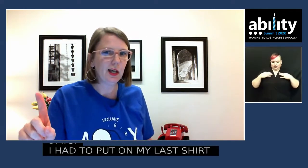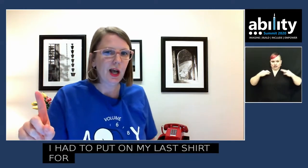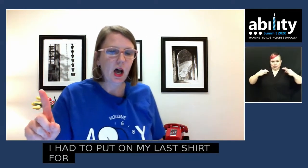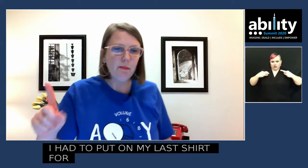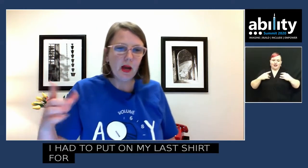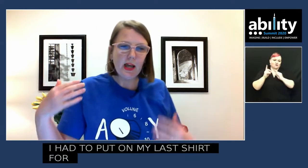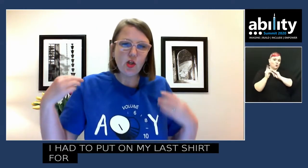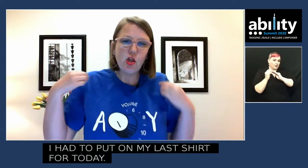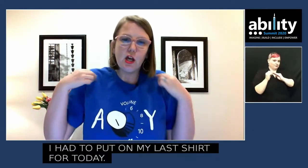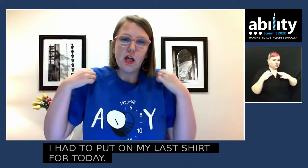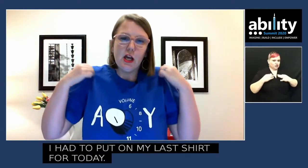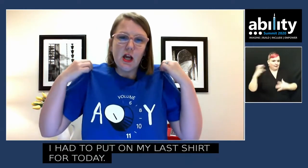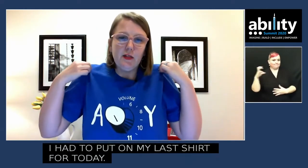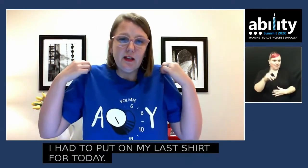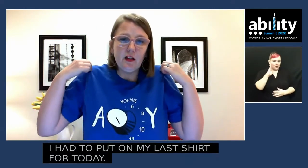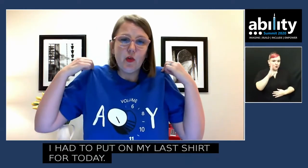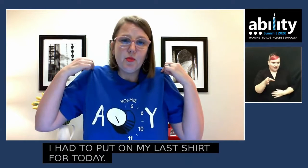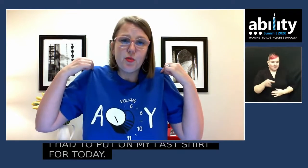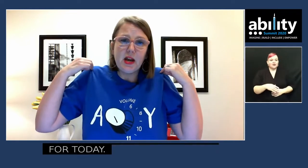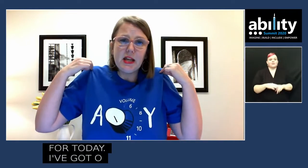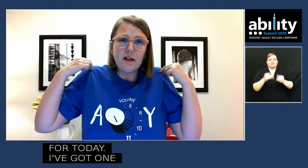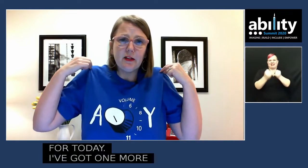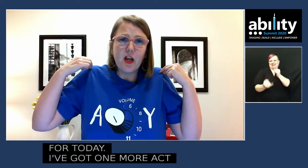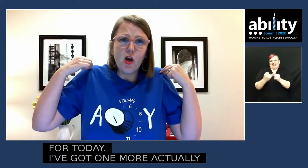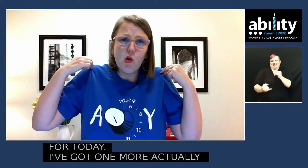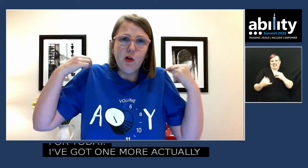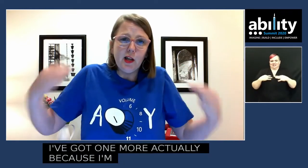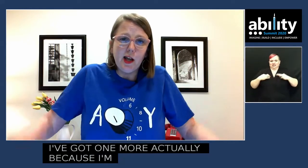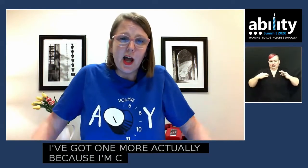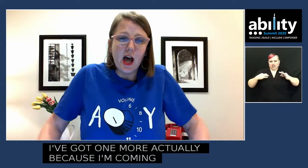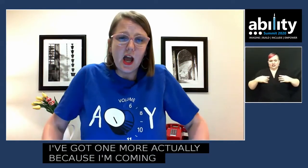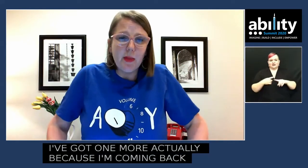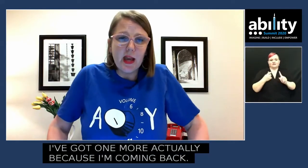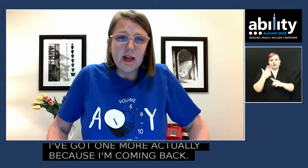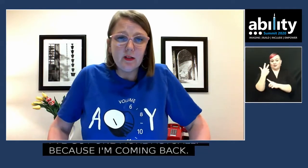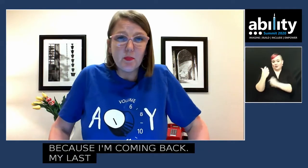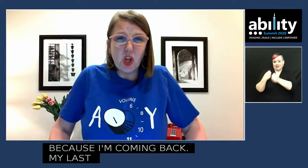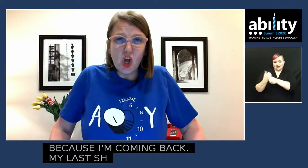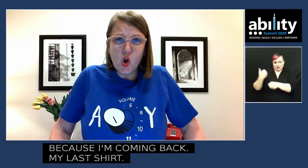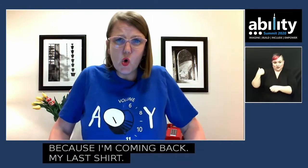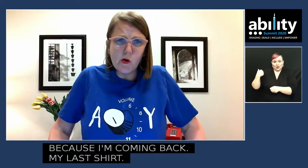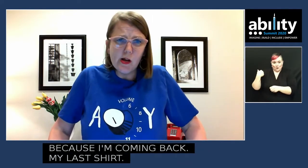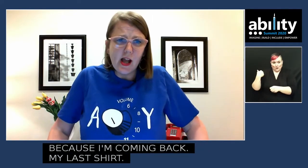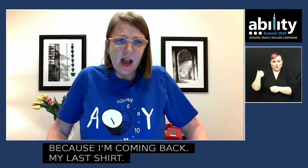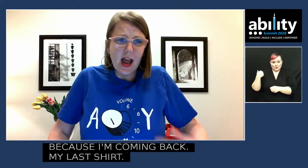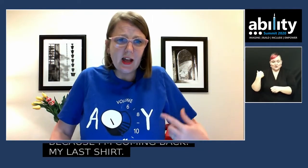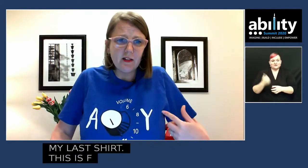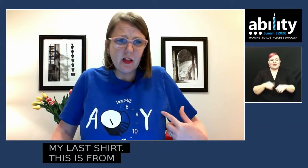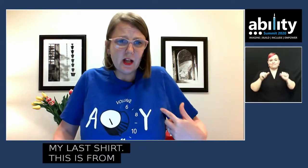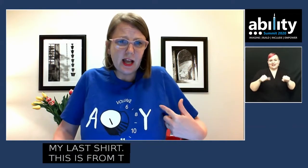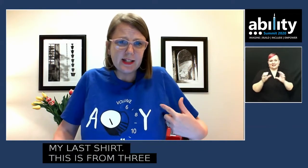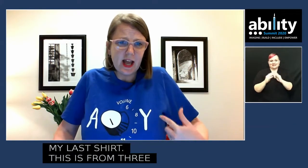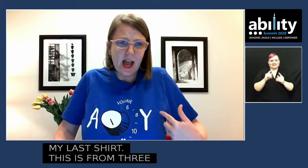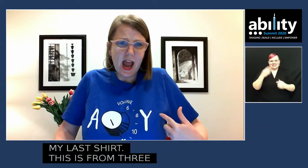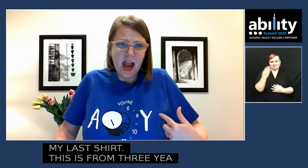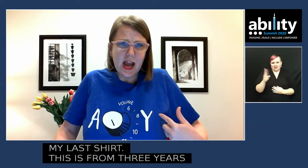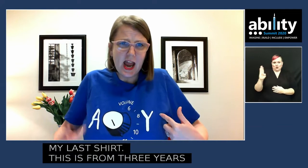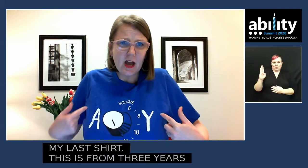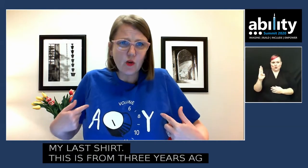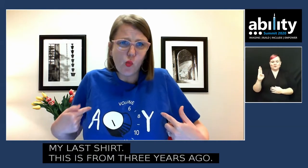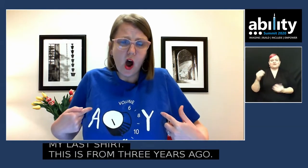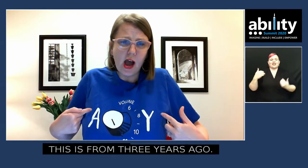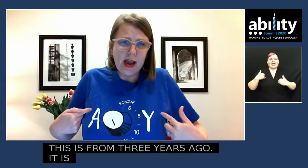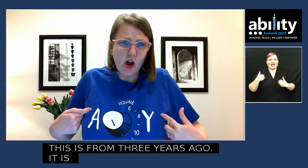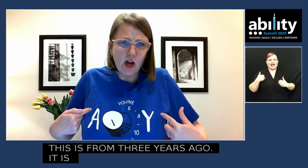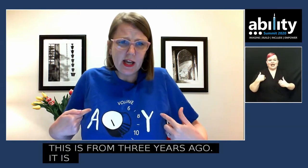back. My last shirt, this is from 3 years ago. It is blue. It has the letter